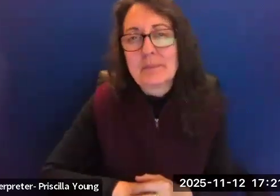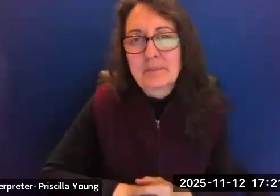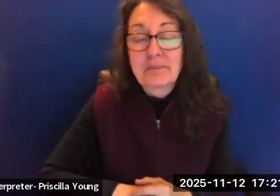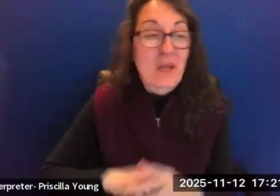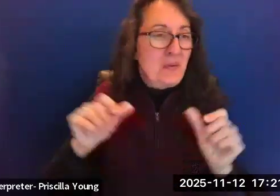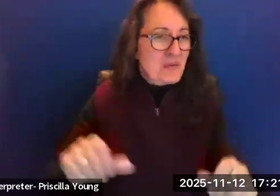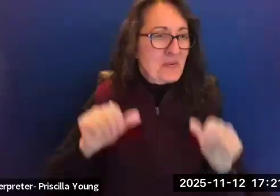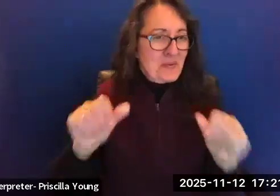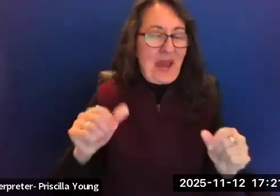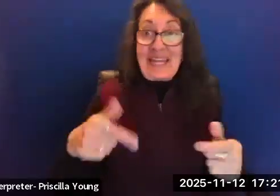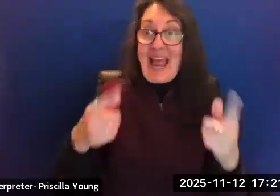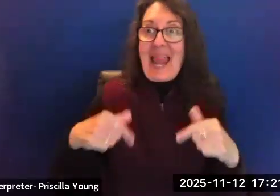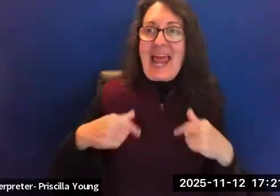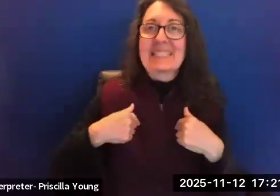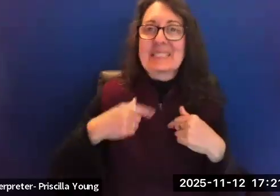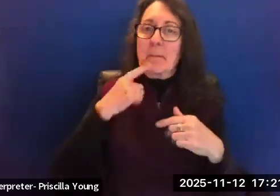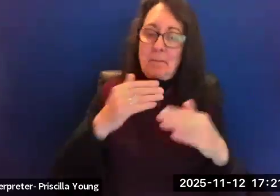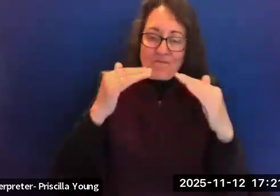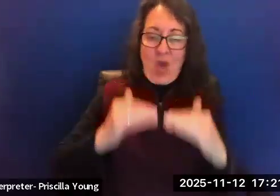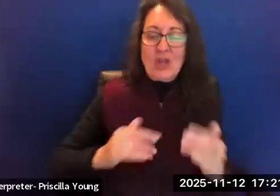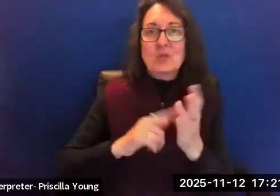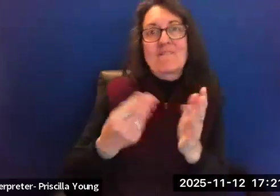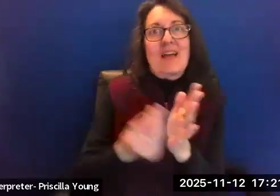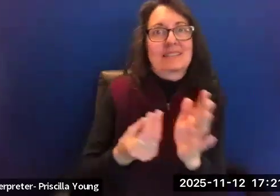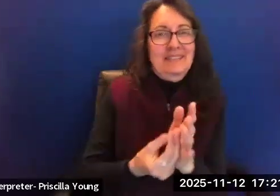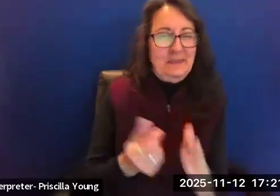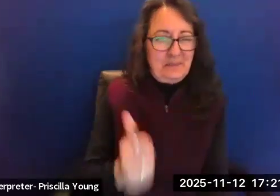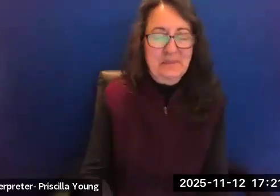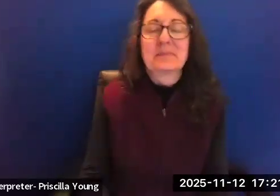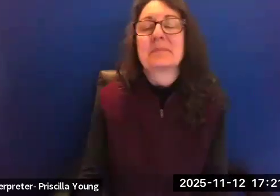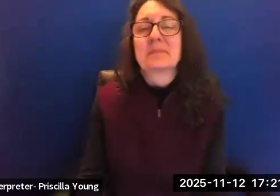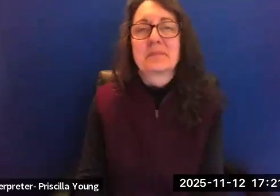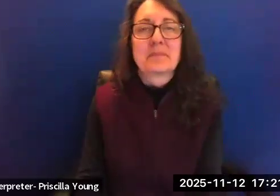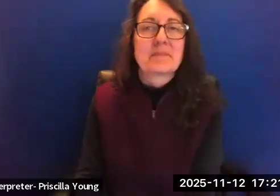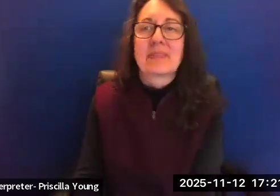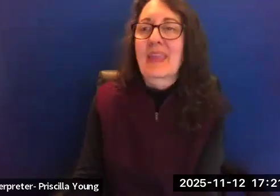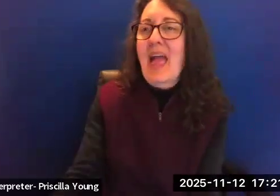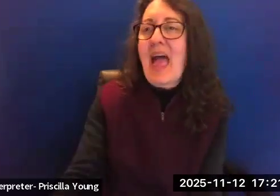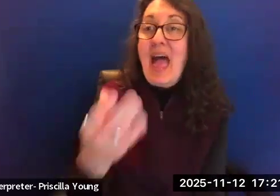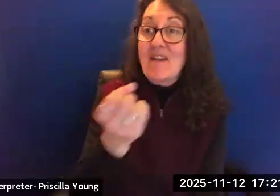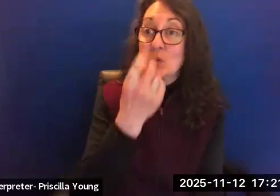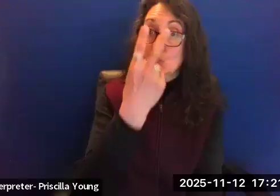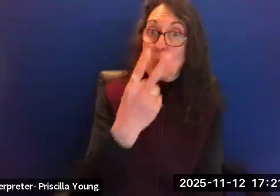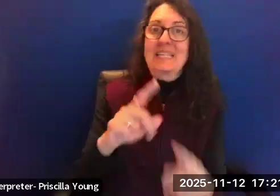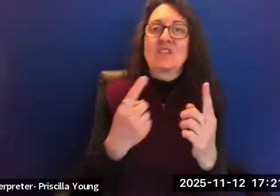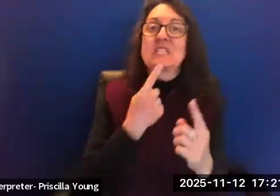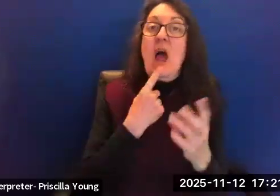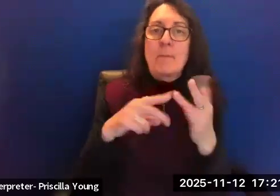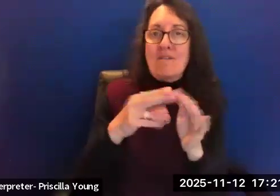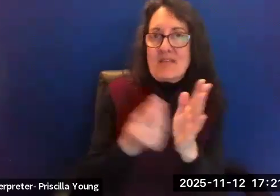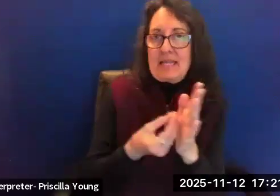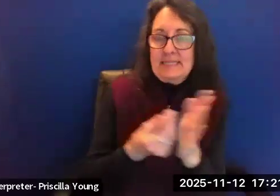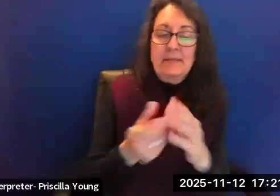All right, let's move on to funding. So there are 2 types of funding. There's the